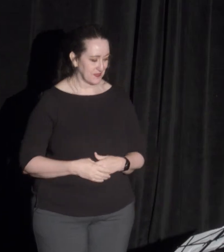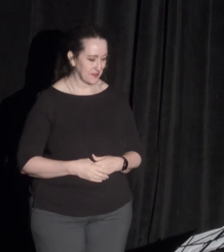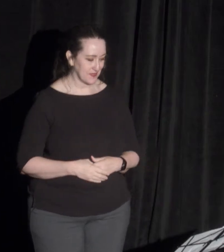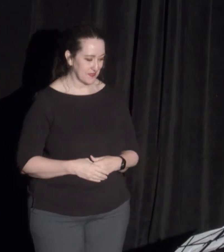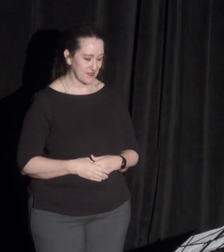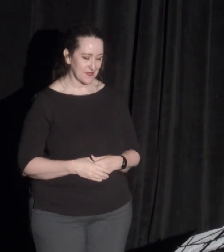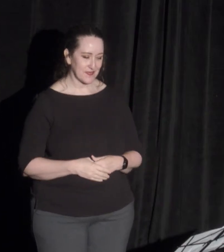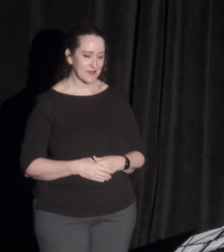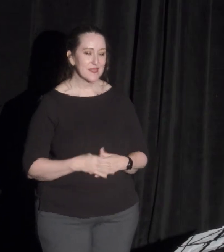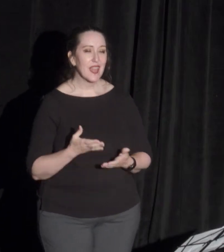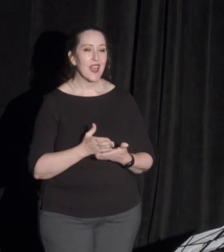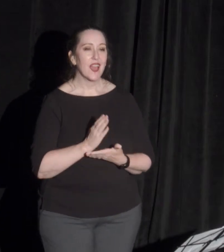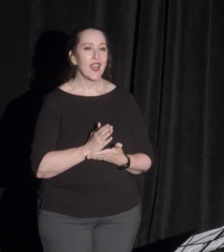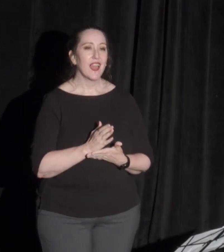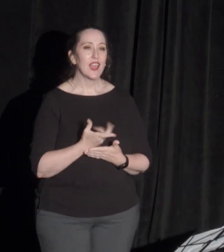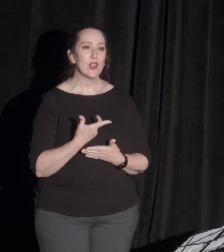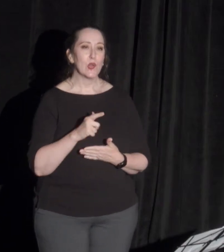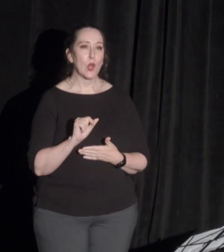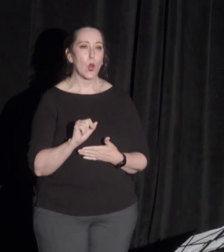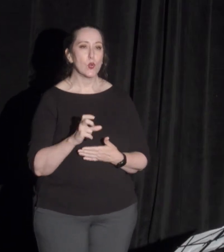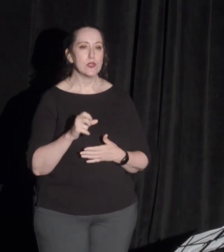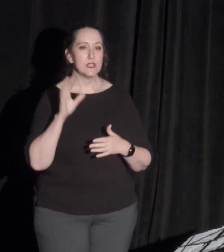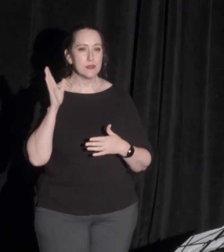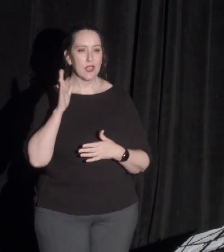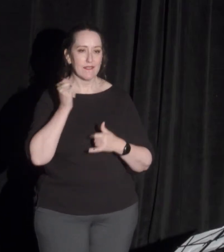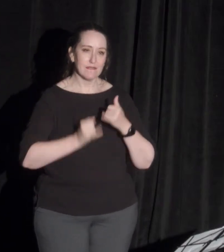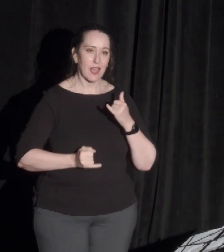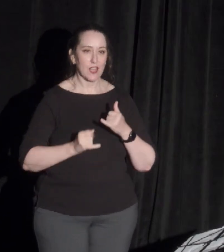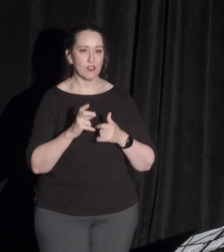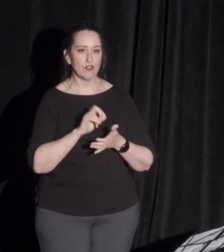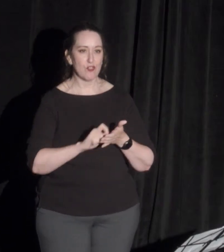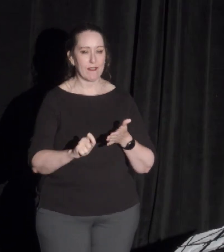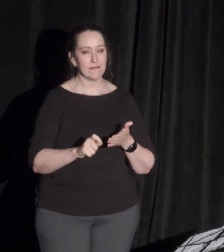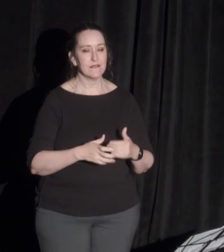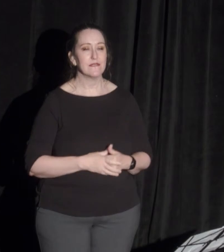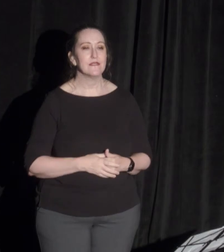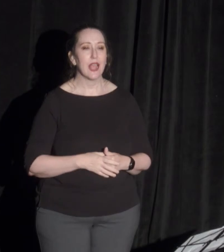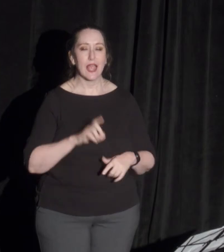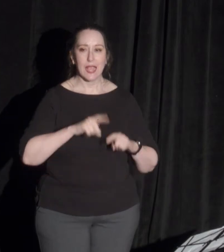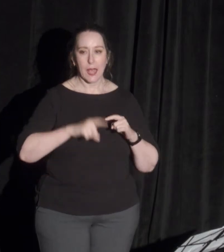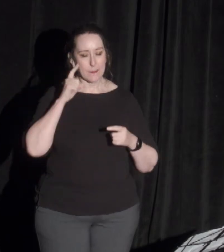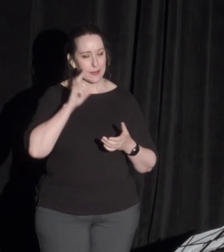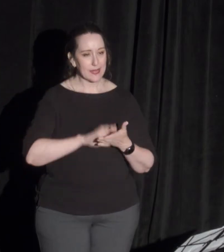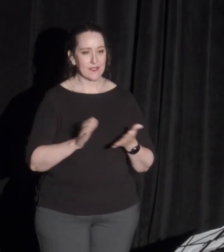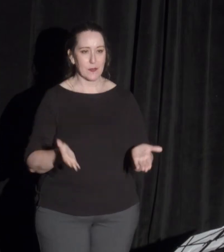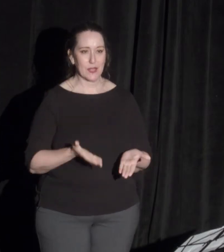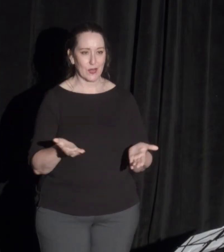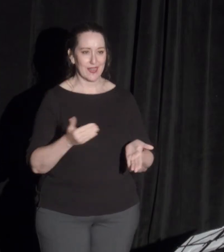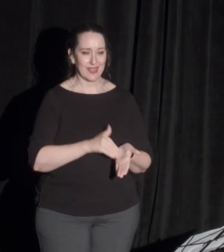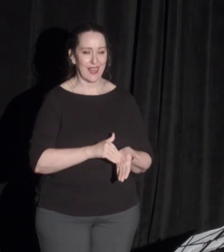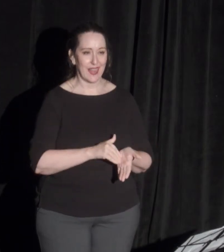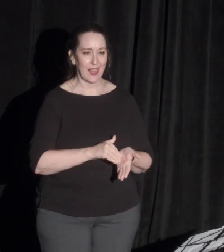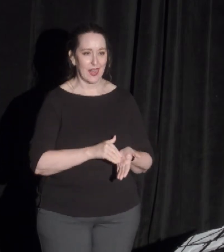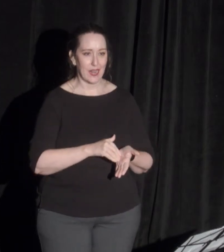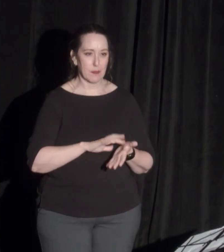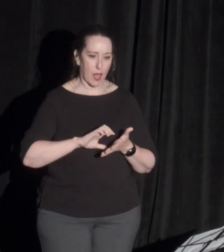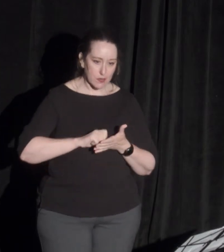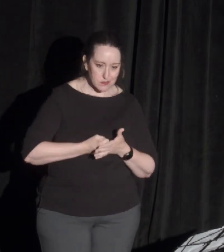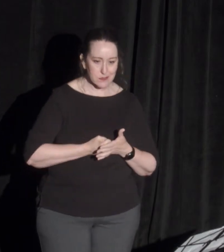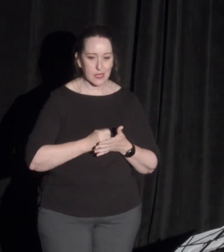All right, Hugo speech, final draft. I can't believe I'm here again. My crushing imposter syndrome would really like to